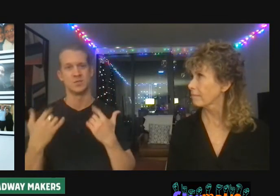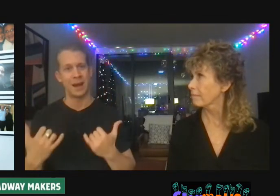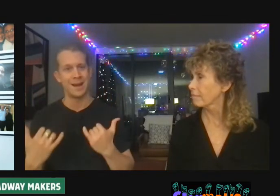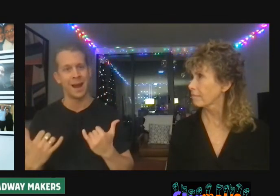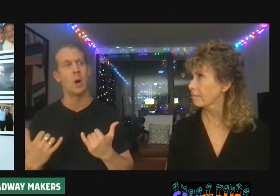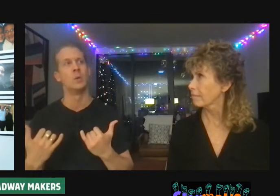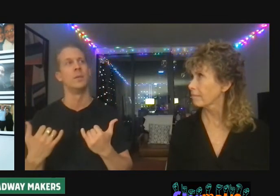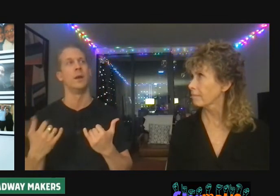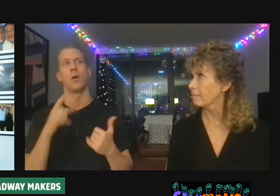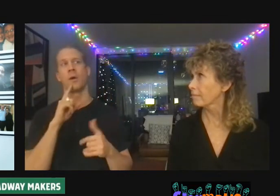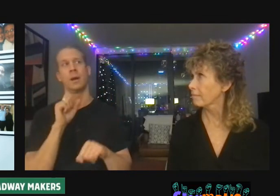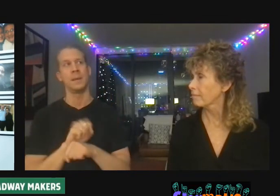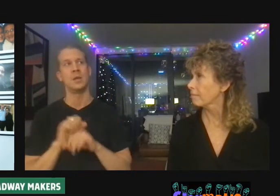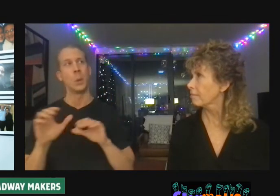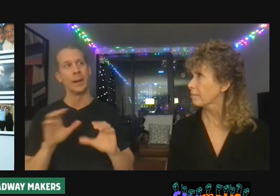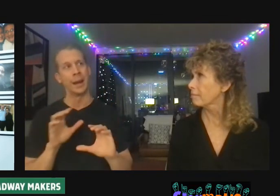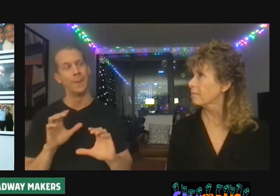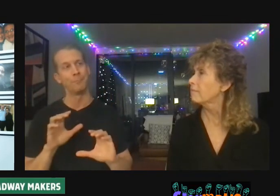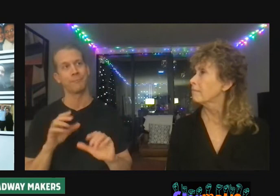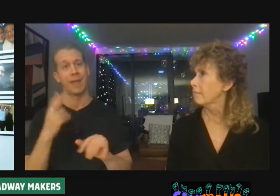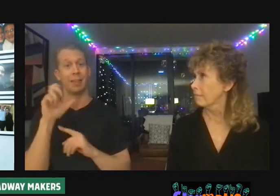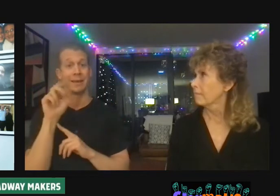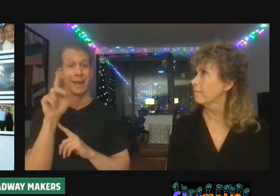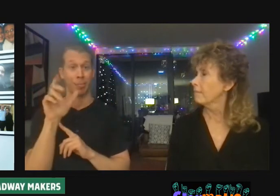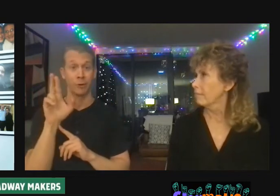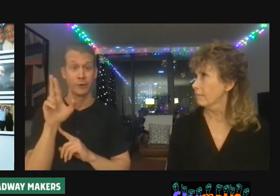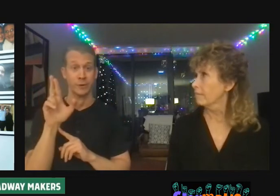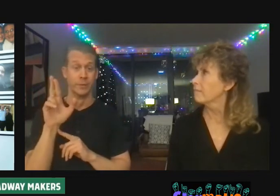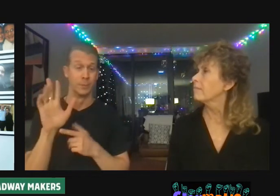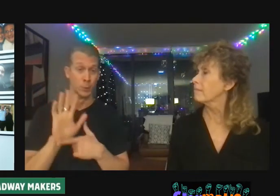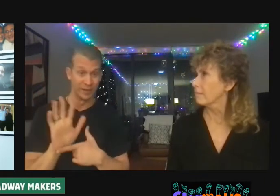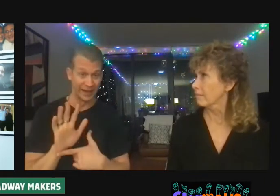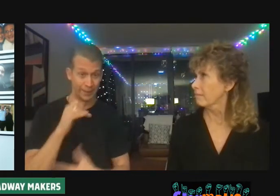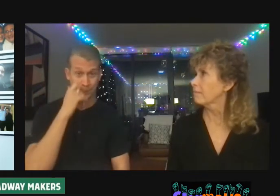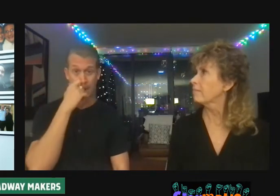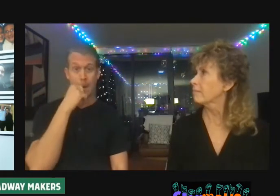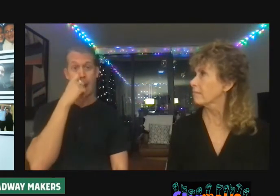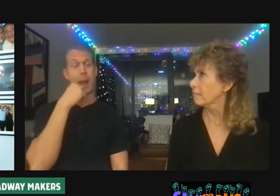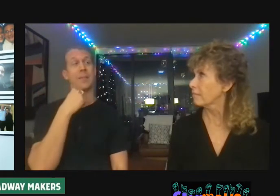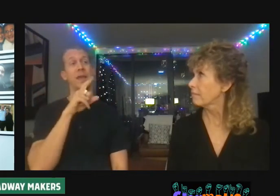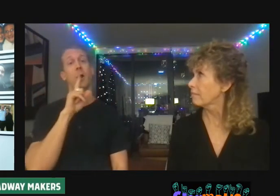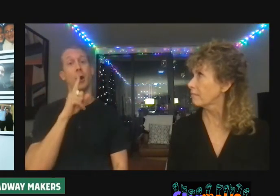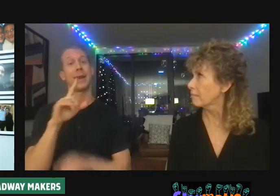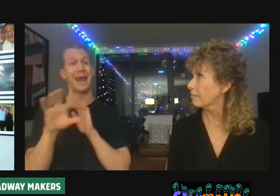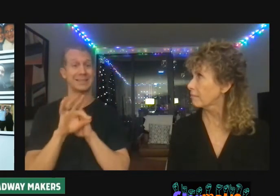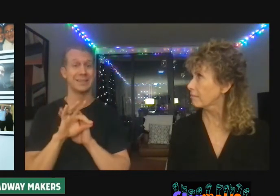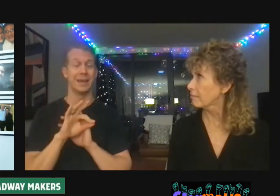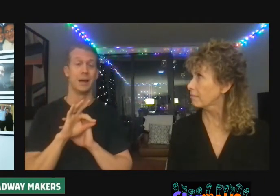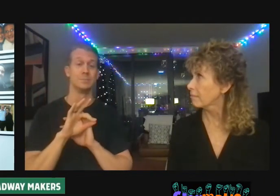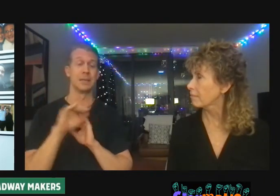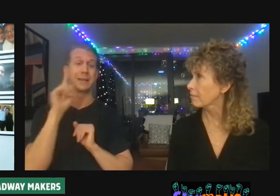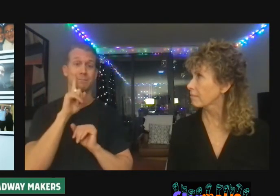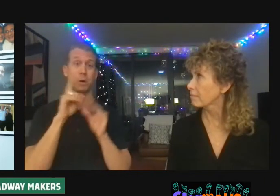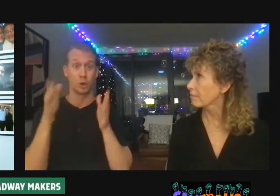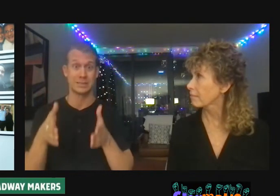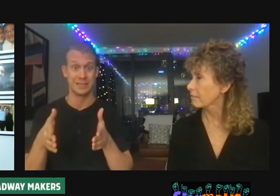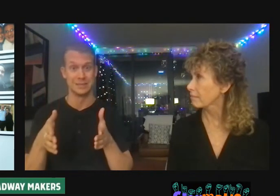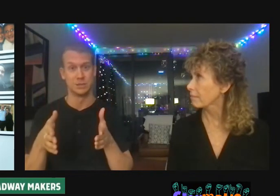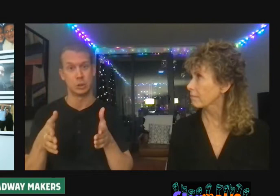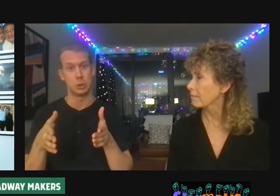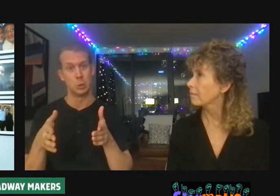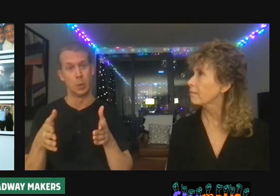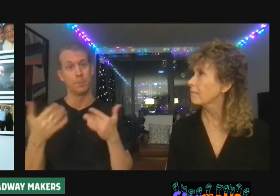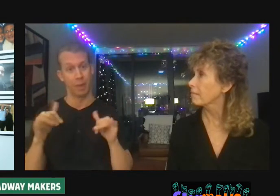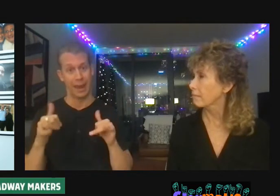instance, right now, they are gonna be doing Helen Keller, the movie. and they are casting a deaf